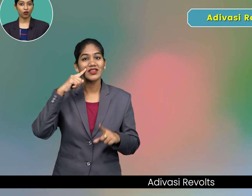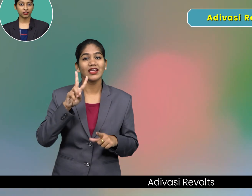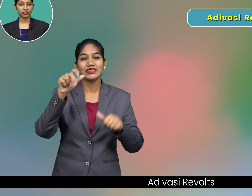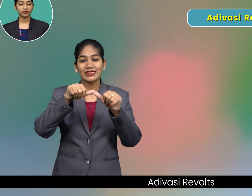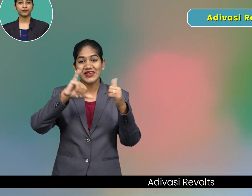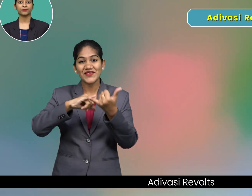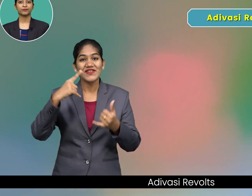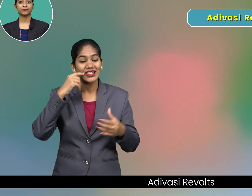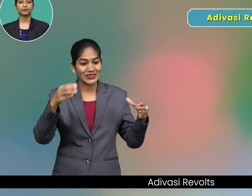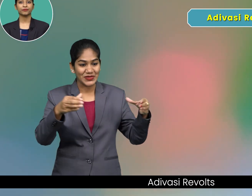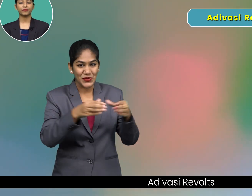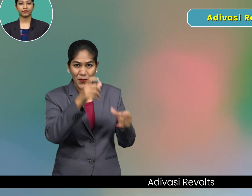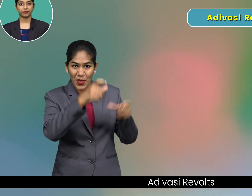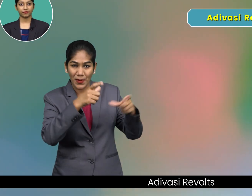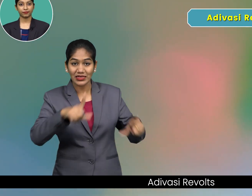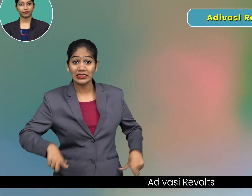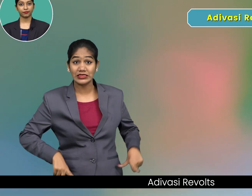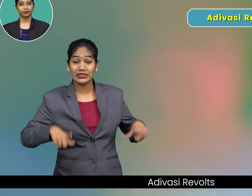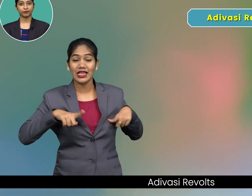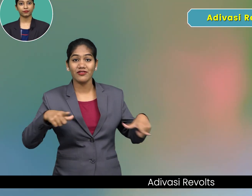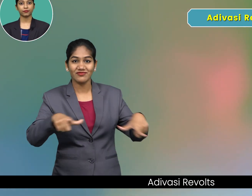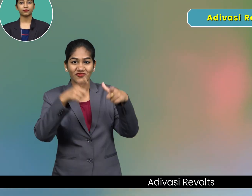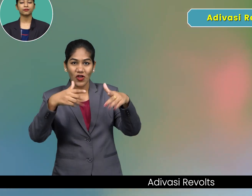Adivasi revolts.